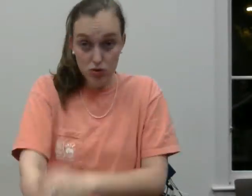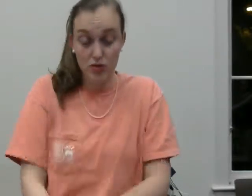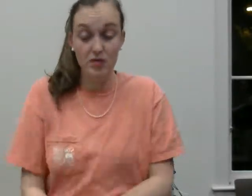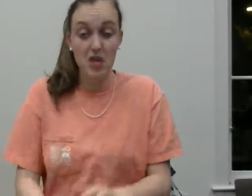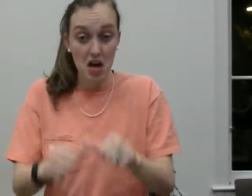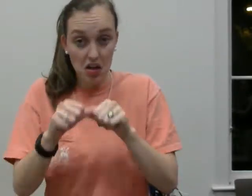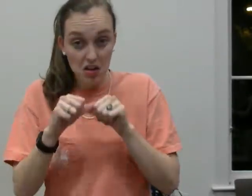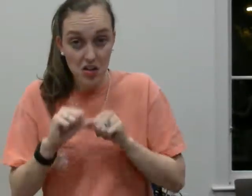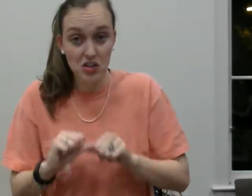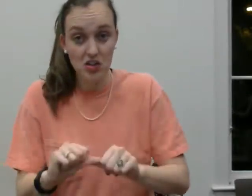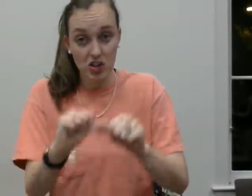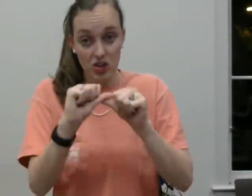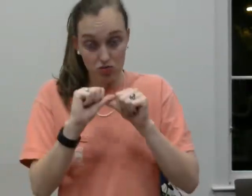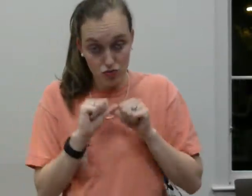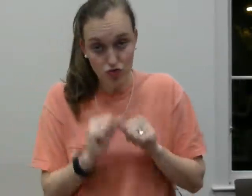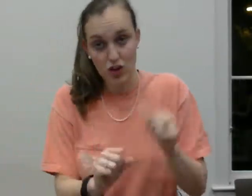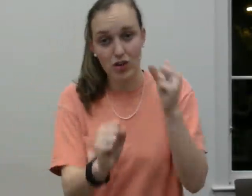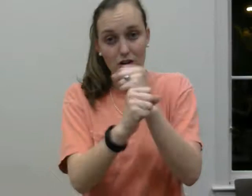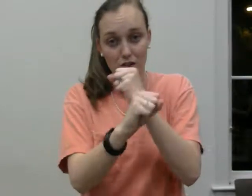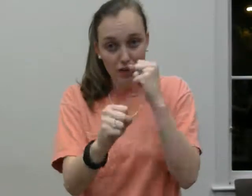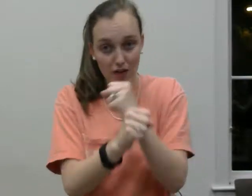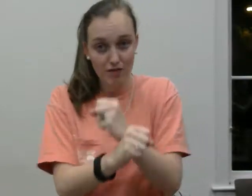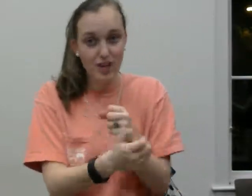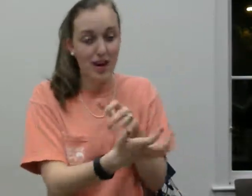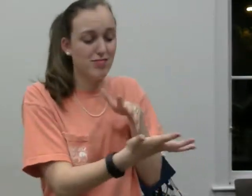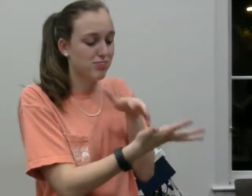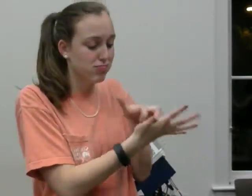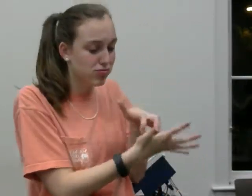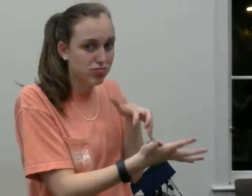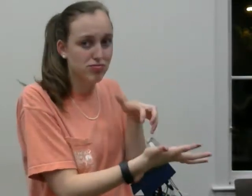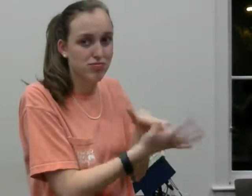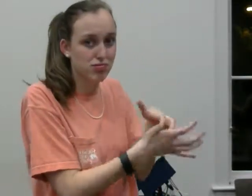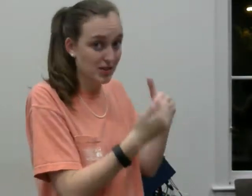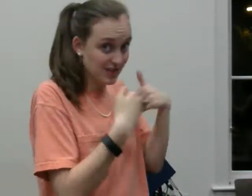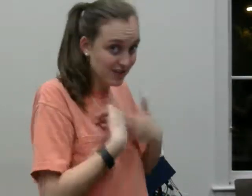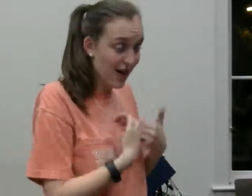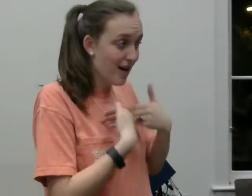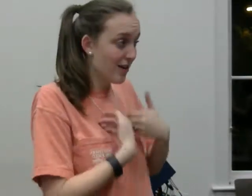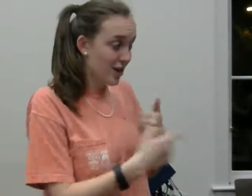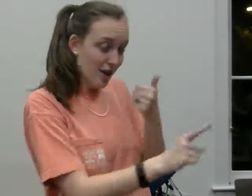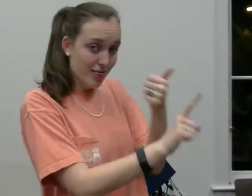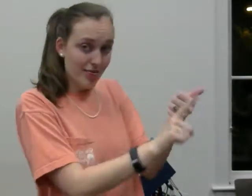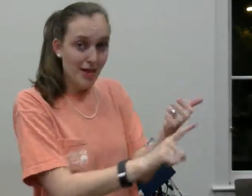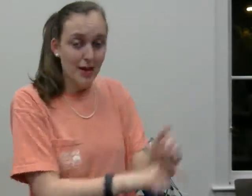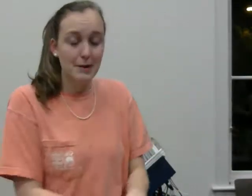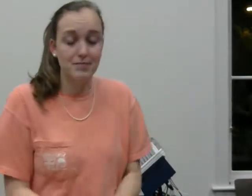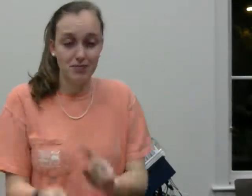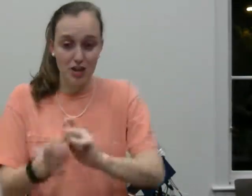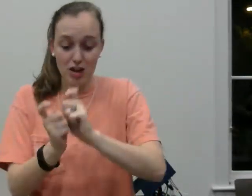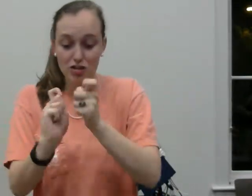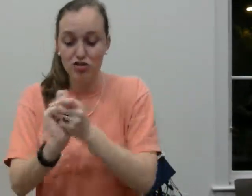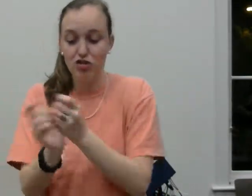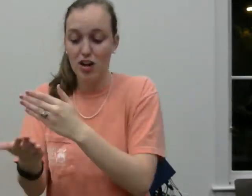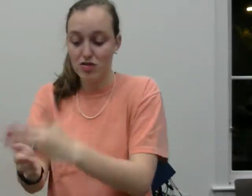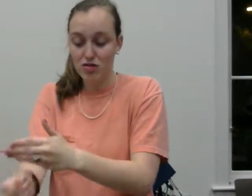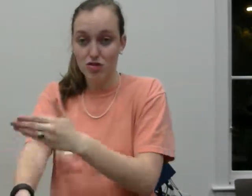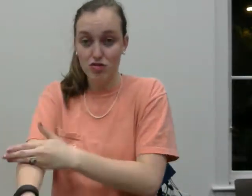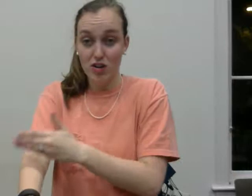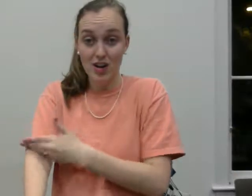and they continued to wear down the British. And so changing that strategy over time, they get better, they improve, and they're eventually able to defeat the